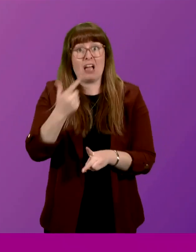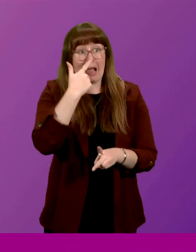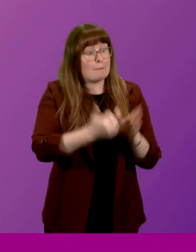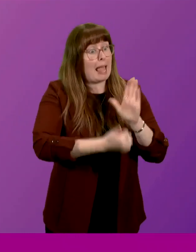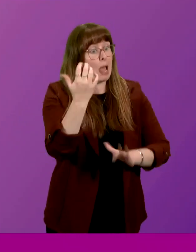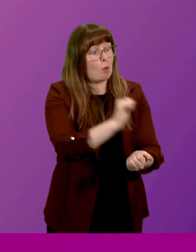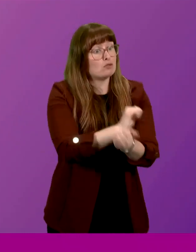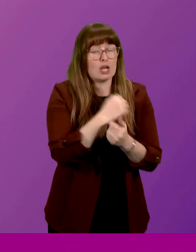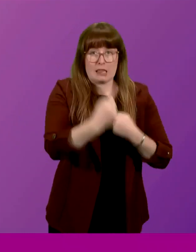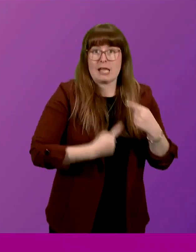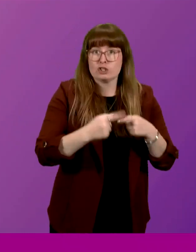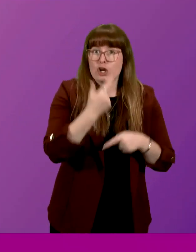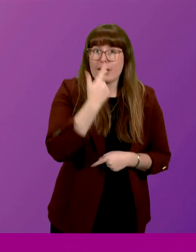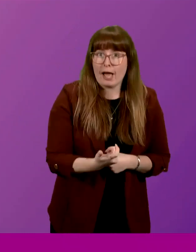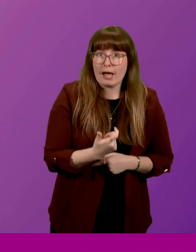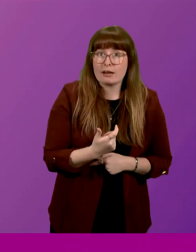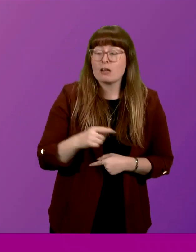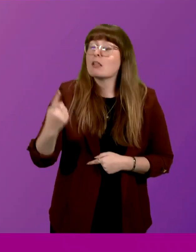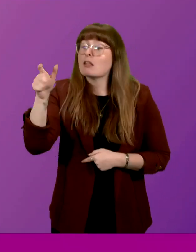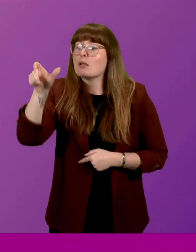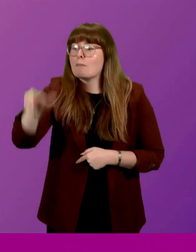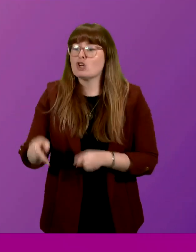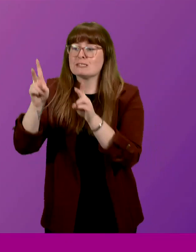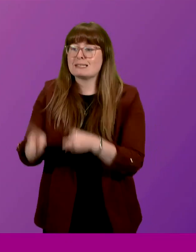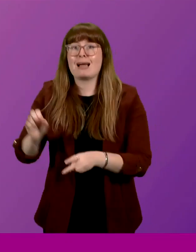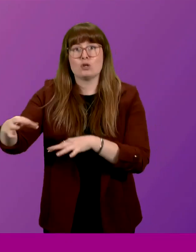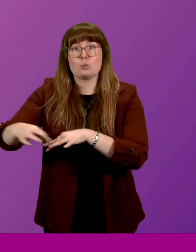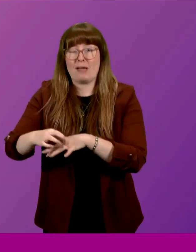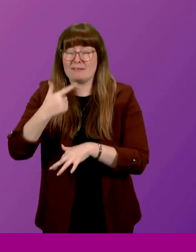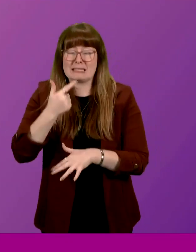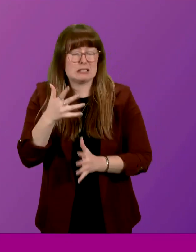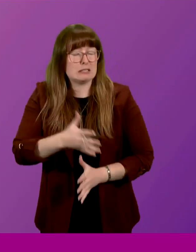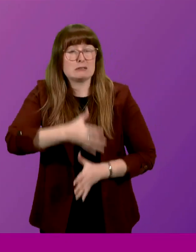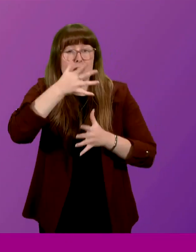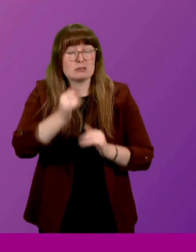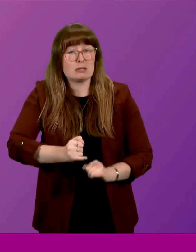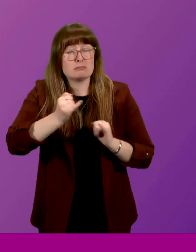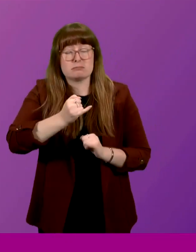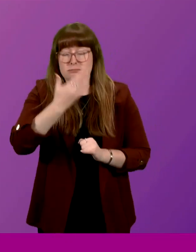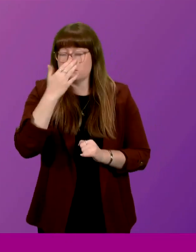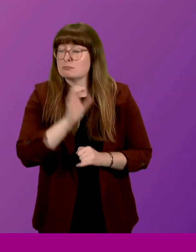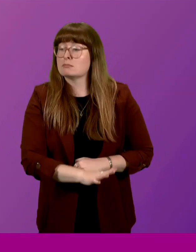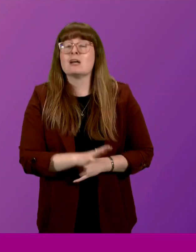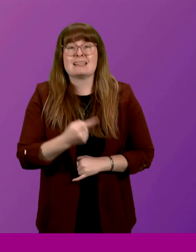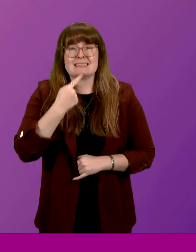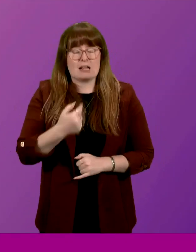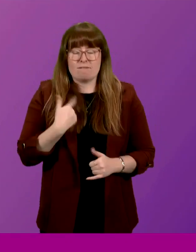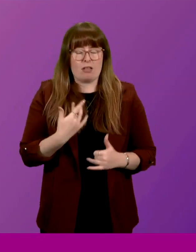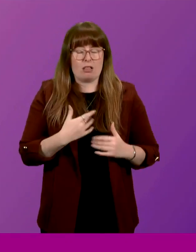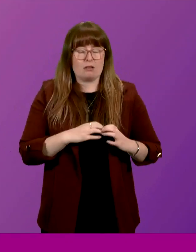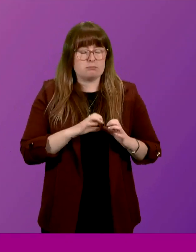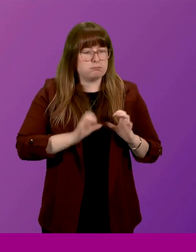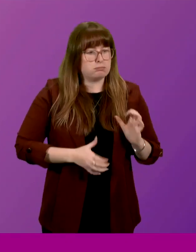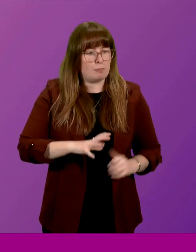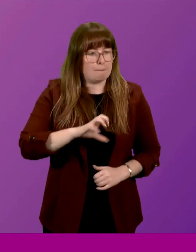as next year. Keith's widow has called this disgusting, and Sue Rawlinson has said she feels heartbroken